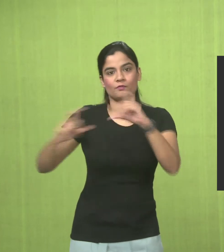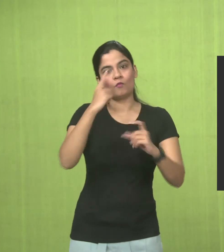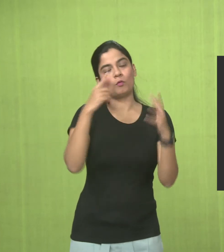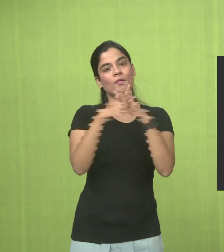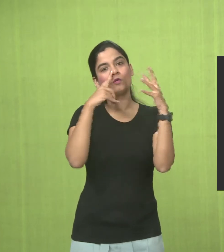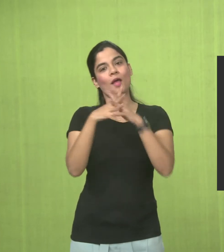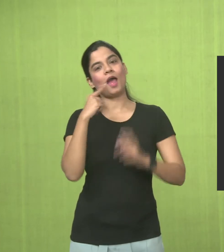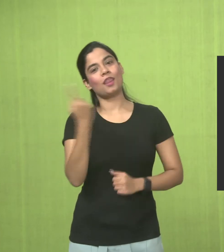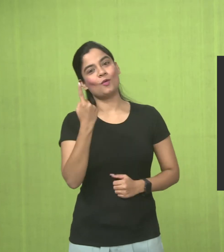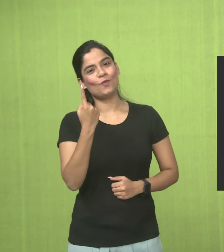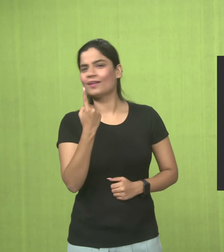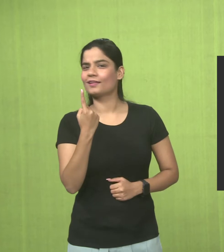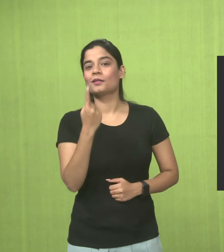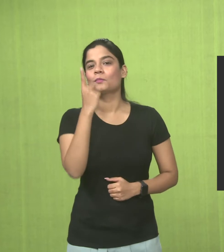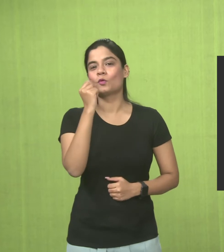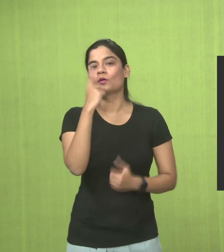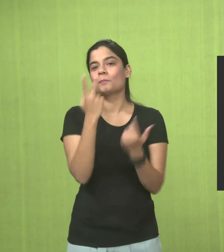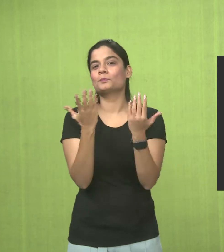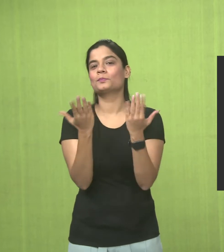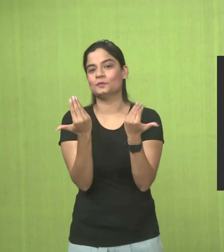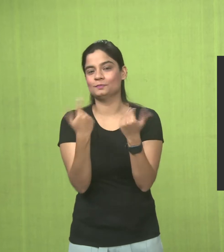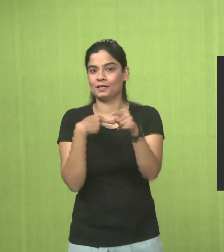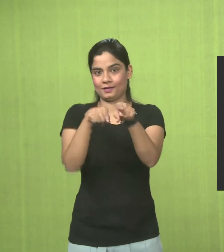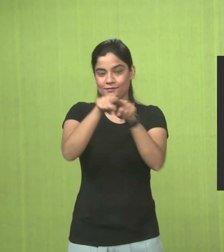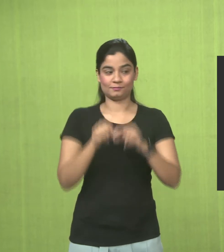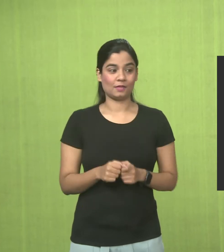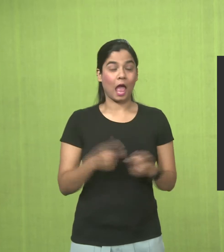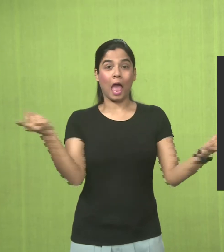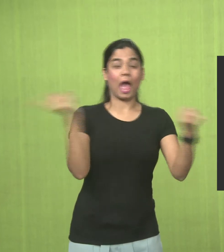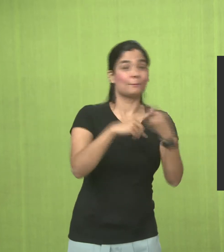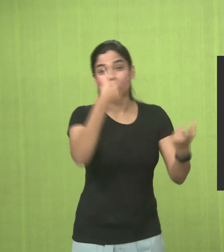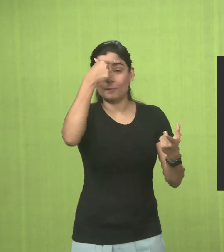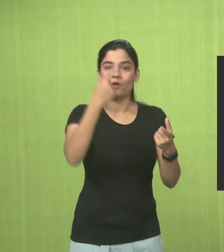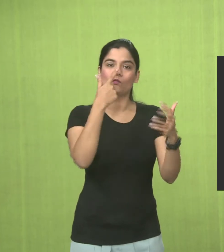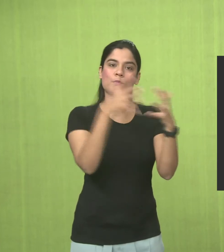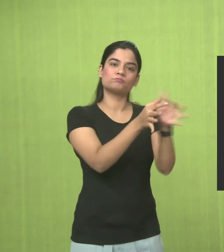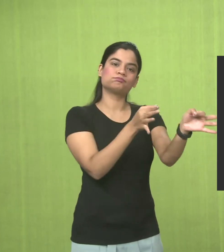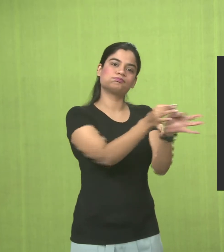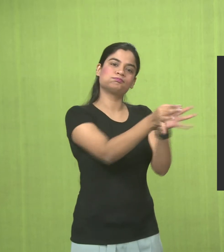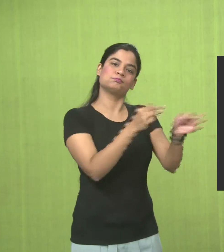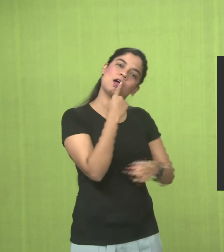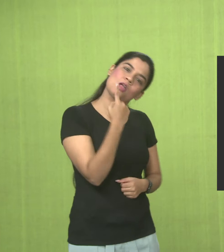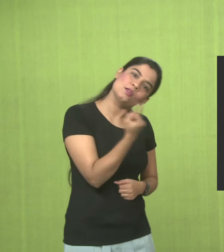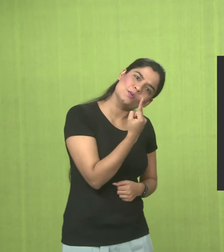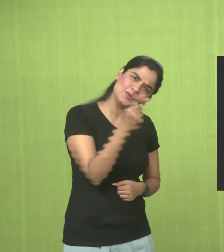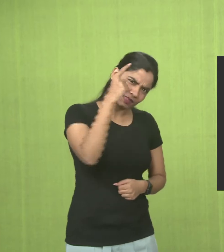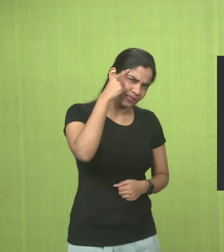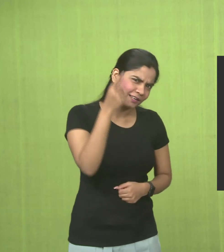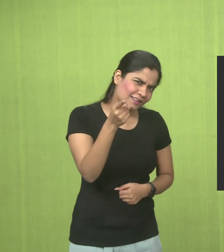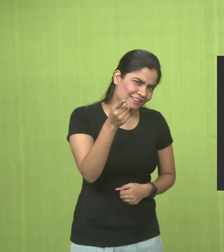limited to cooking and healthcare. It empowers everyone. In an emergency situation, only women doesn't